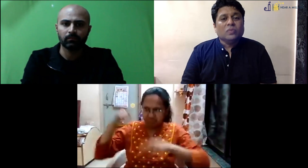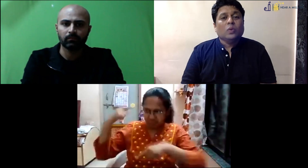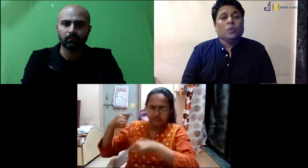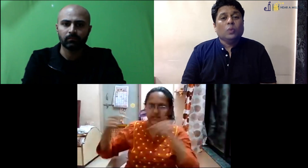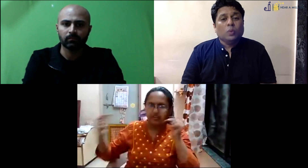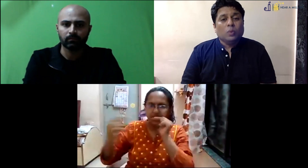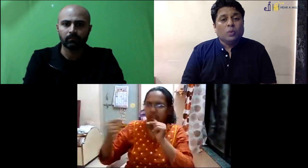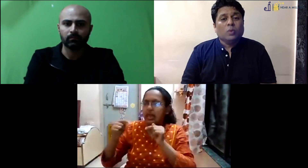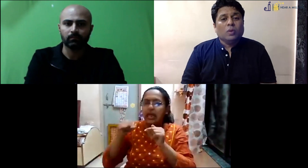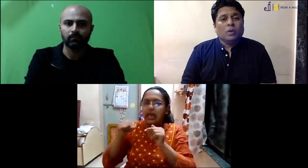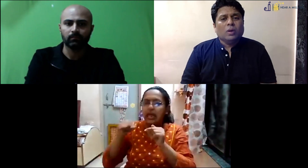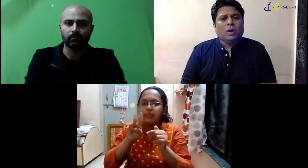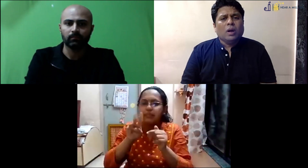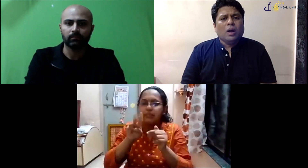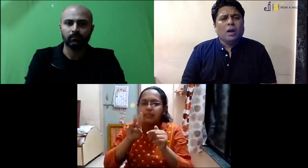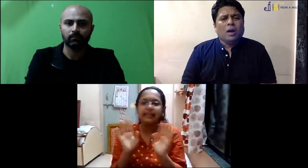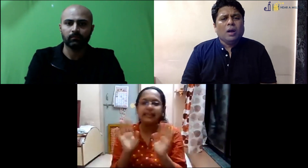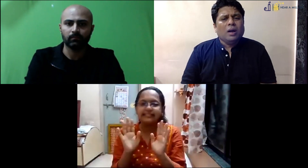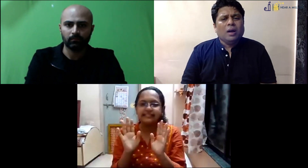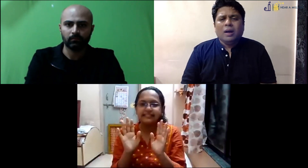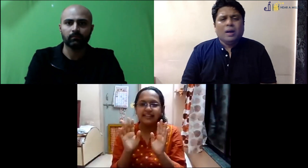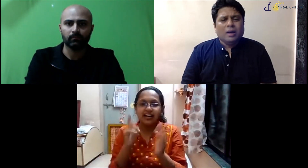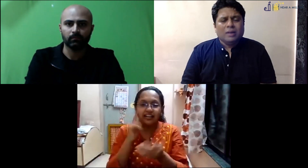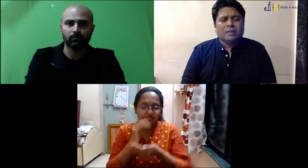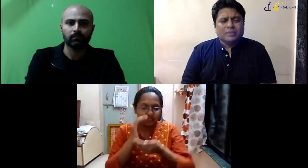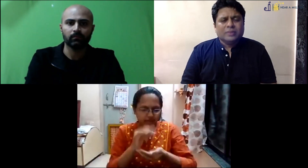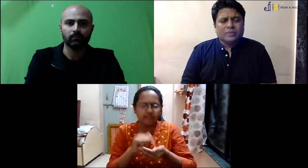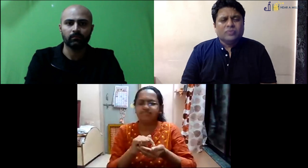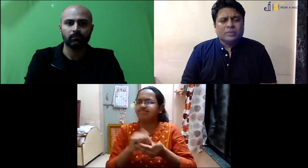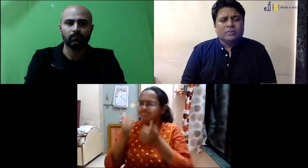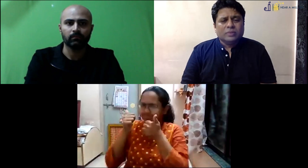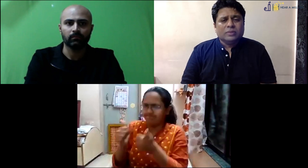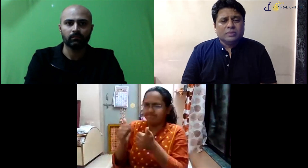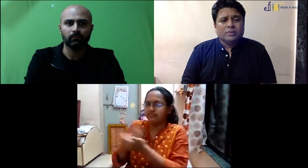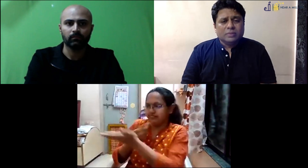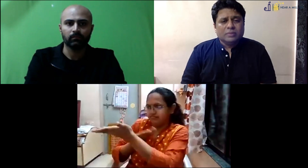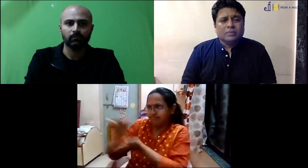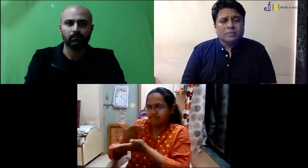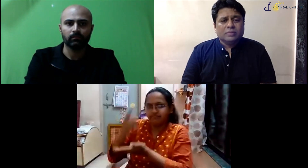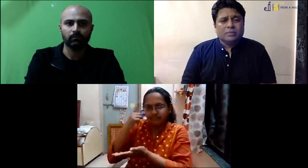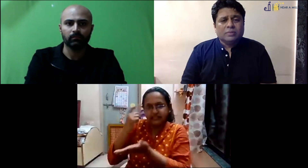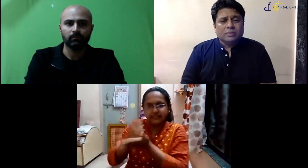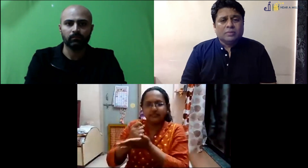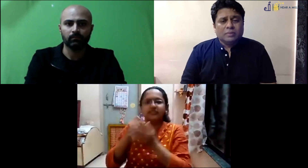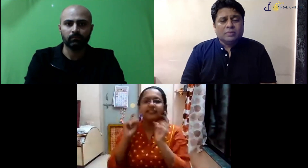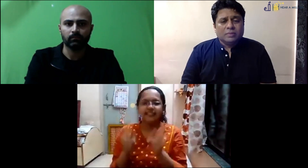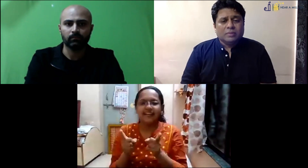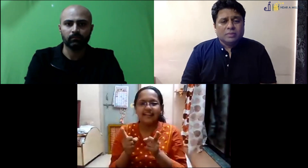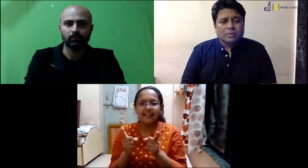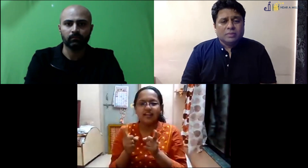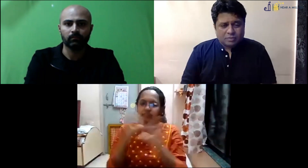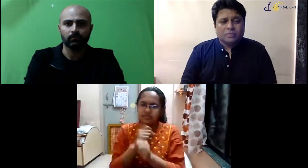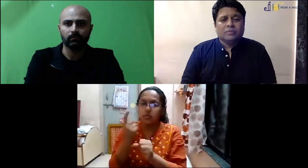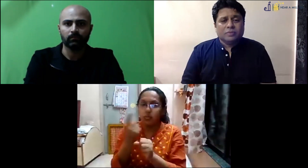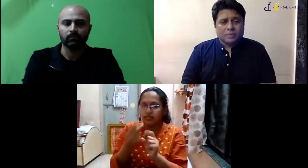family, they will blame each other, the parents, that you have done some karma and all, that's why we have a deaf child. So it's better